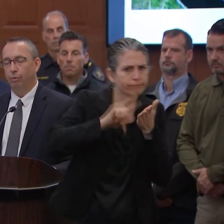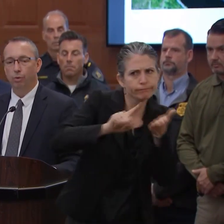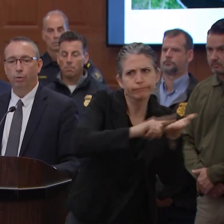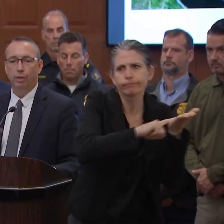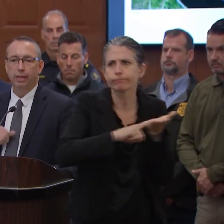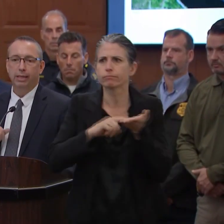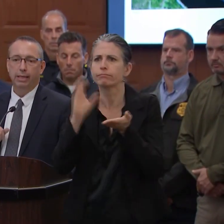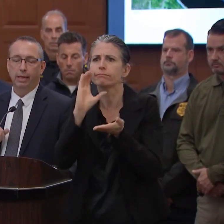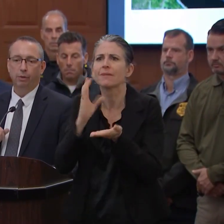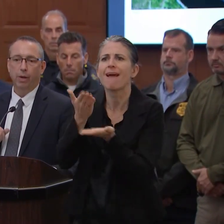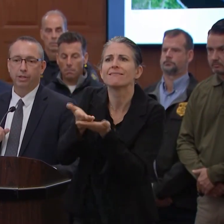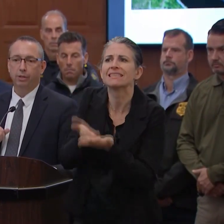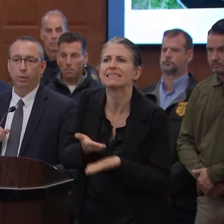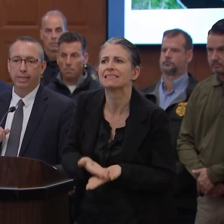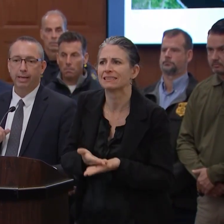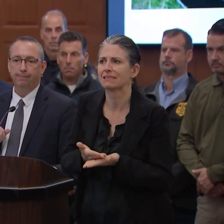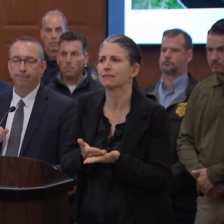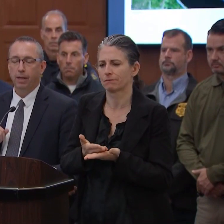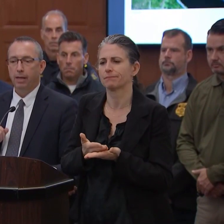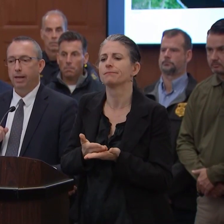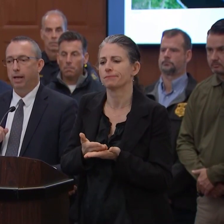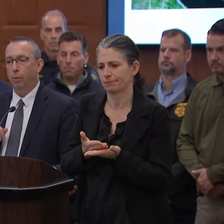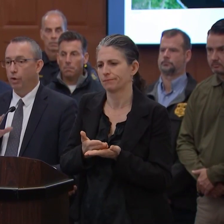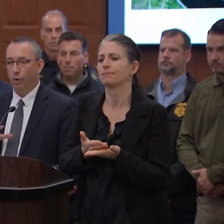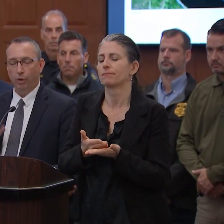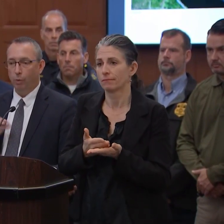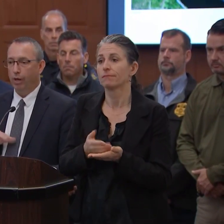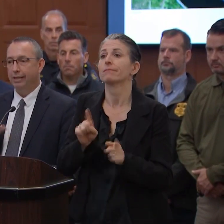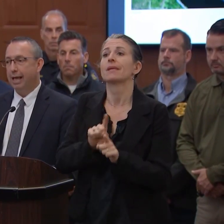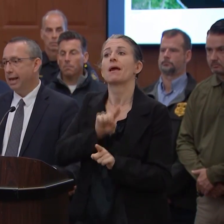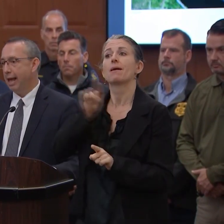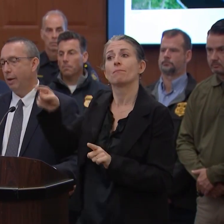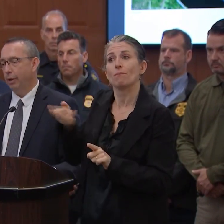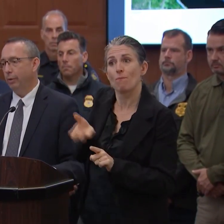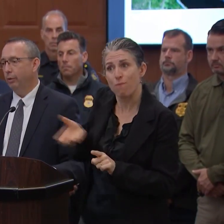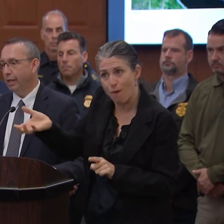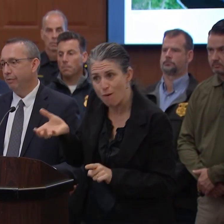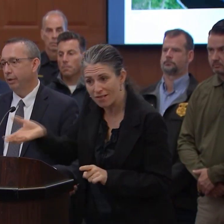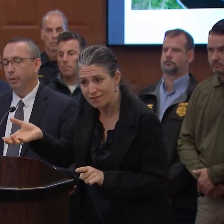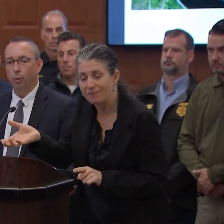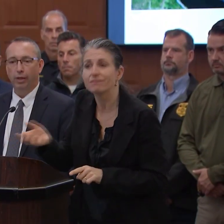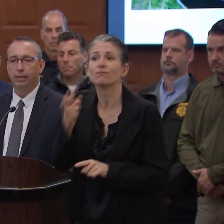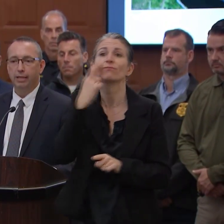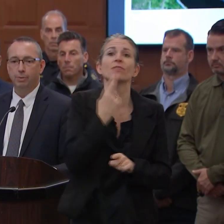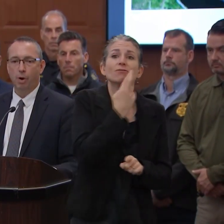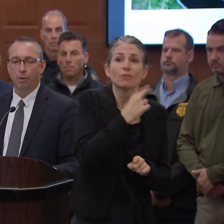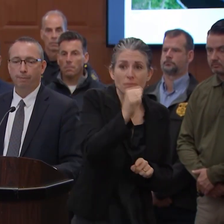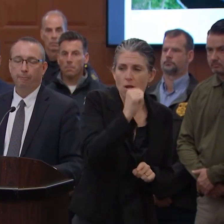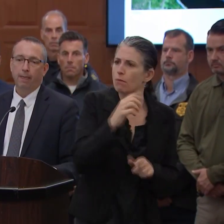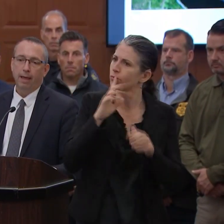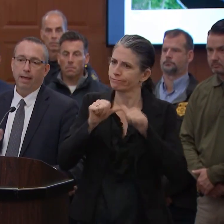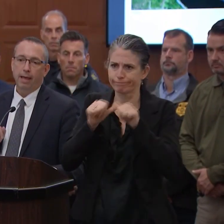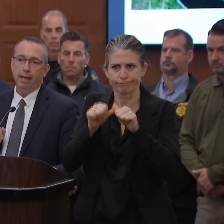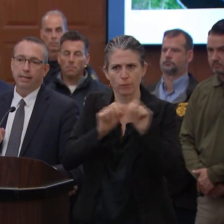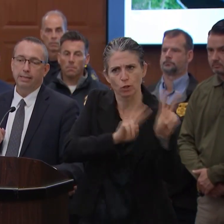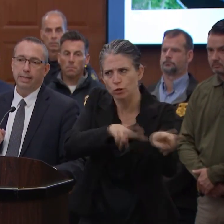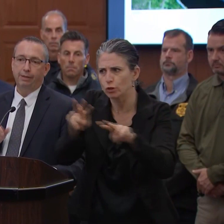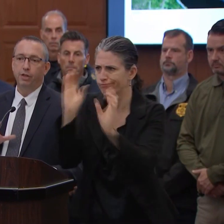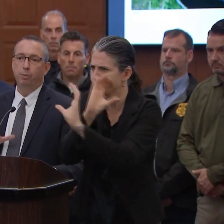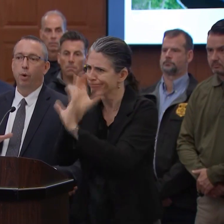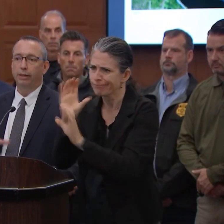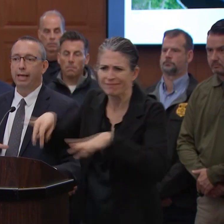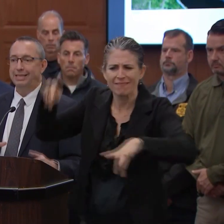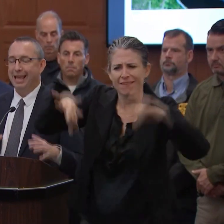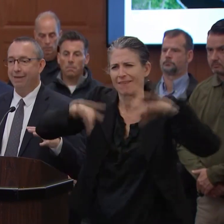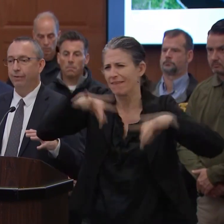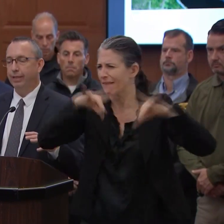probably through the rest of the weekend. We're currently working that now, and we will definitely be working that tomorrow. And at